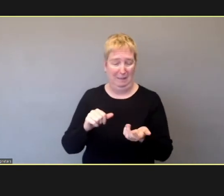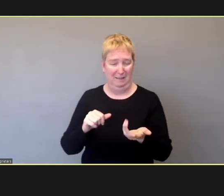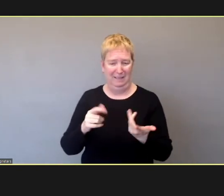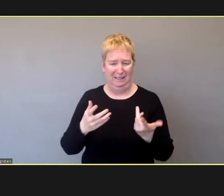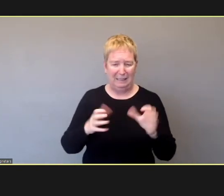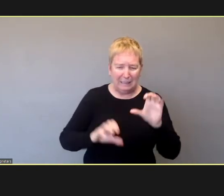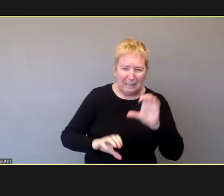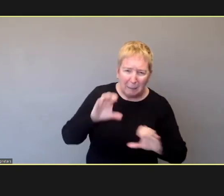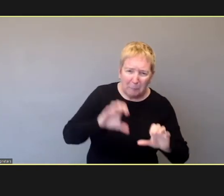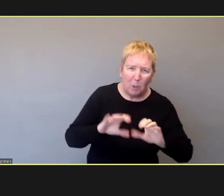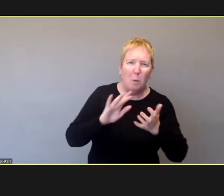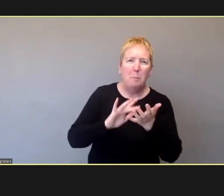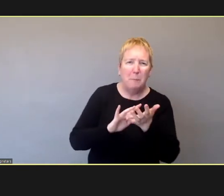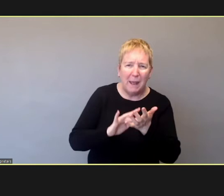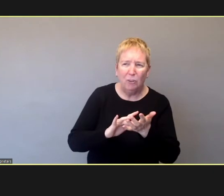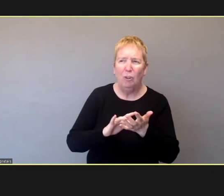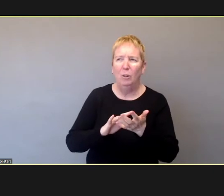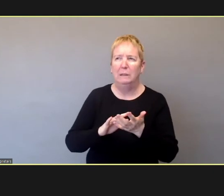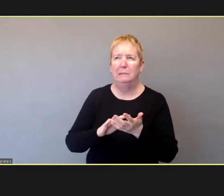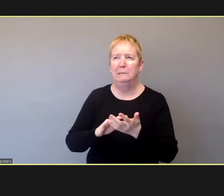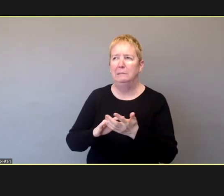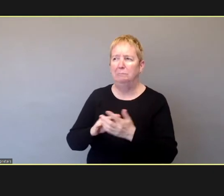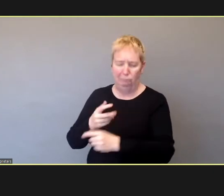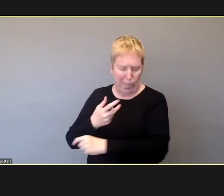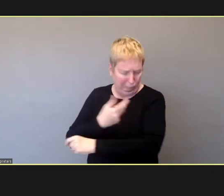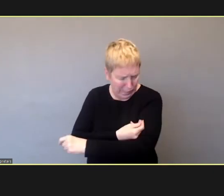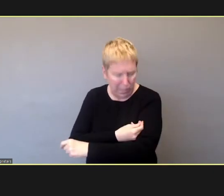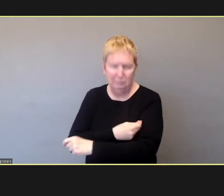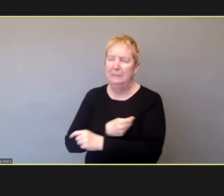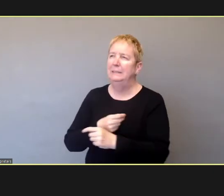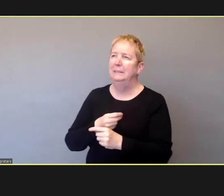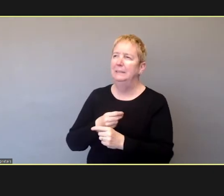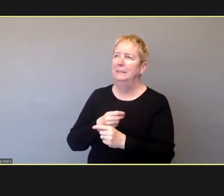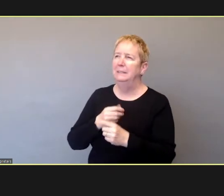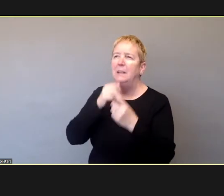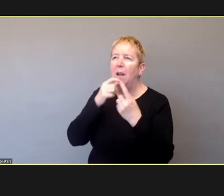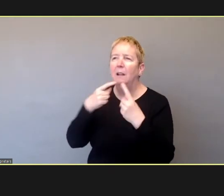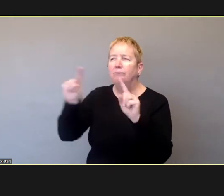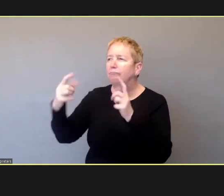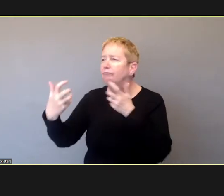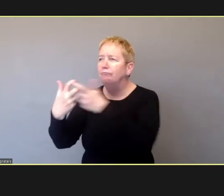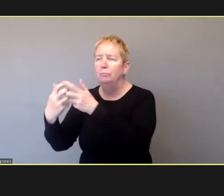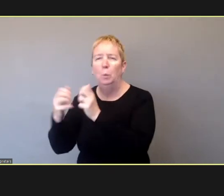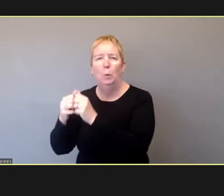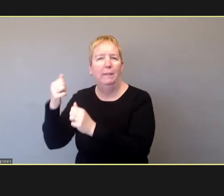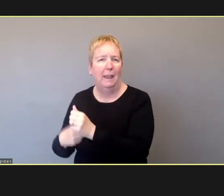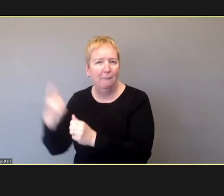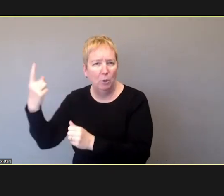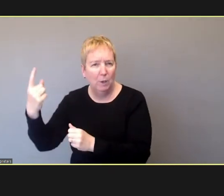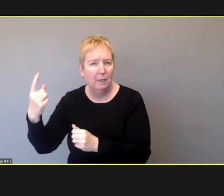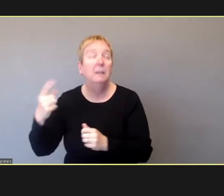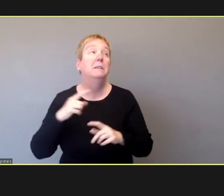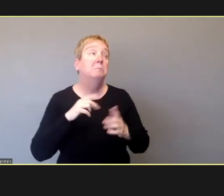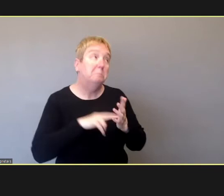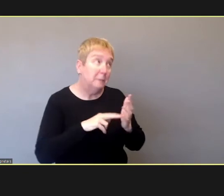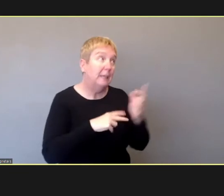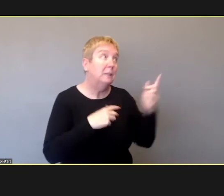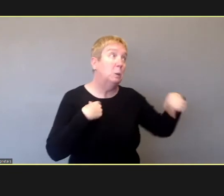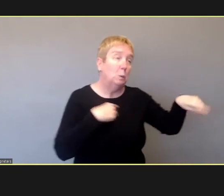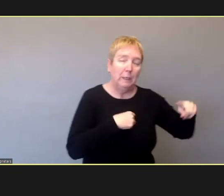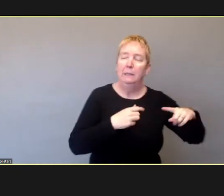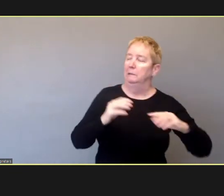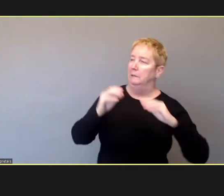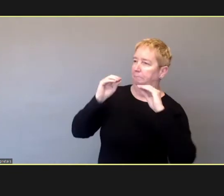DOH still really wants to do everything we possibly can to educate, work within communities, work with